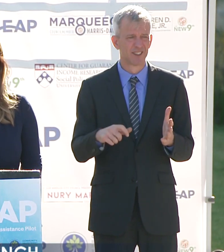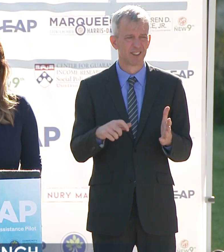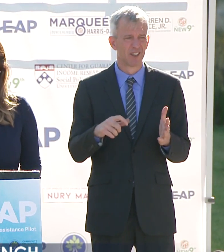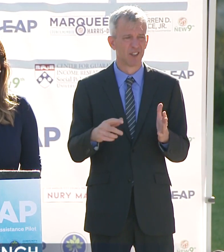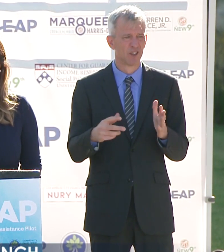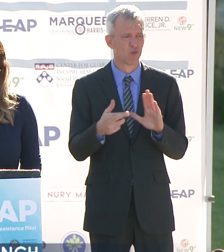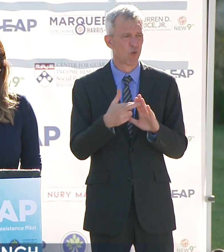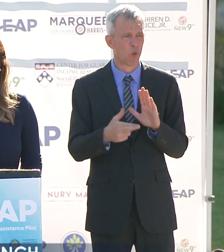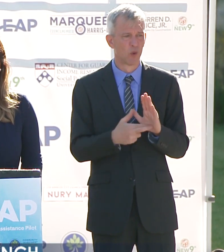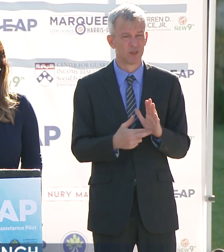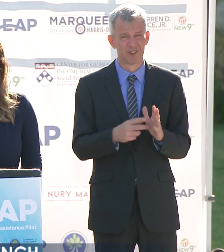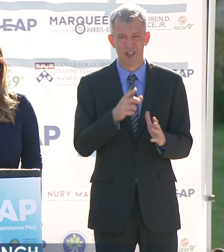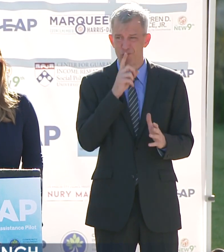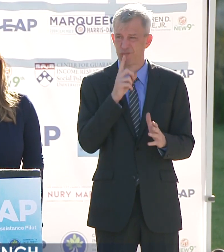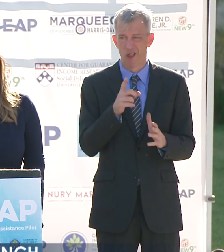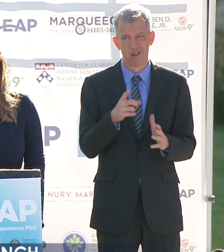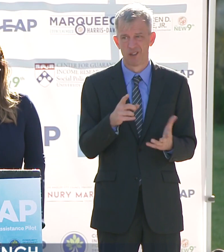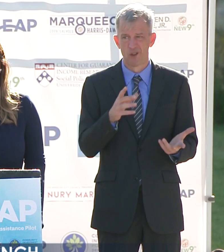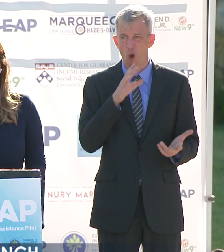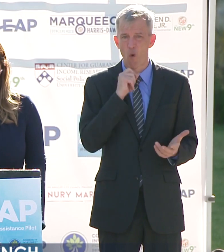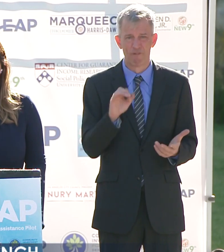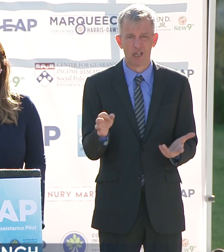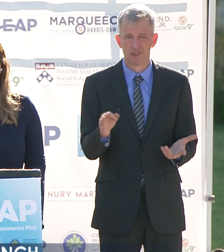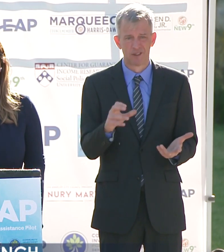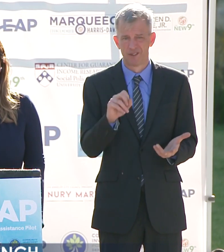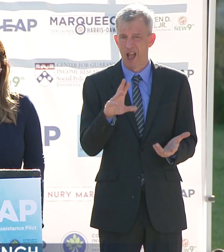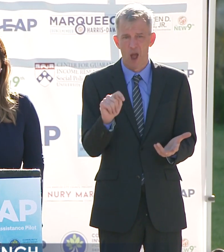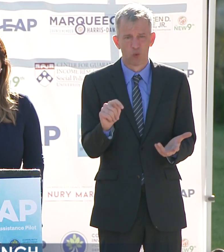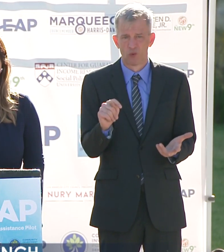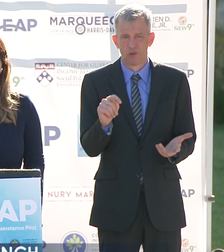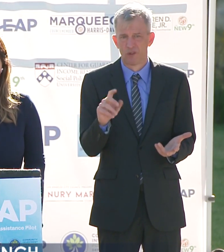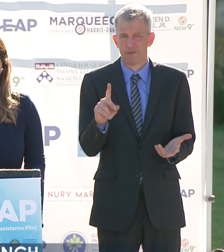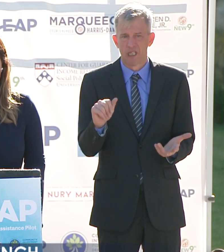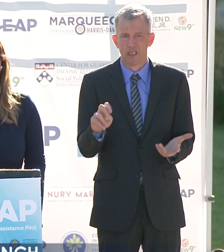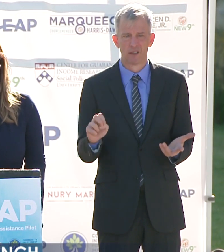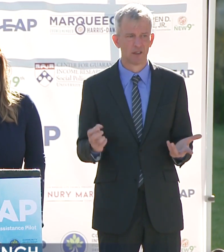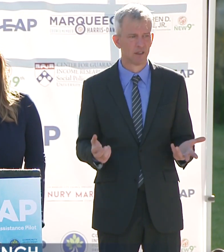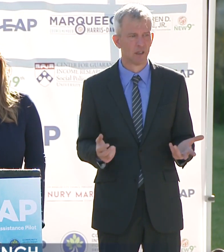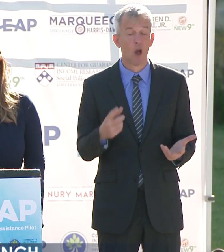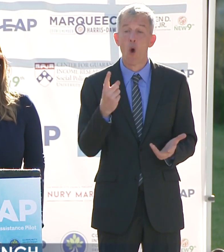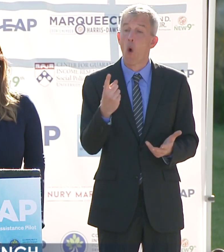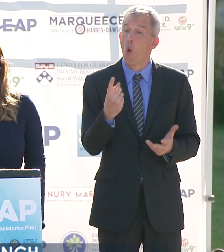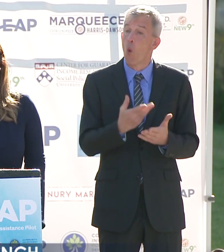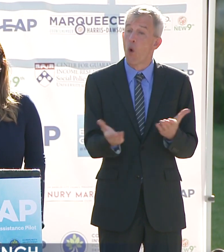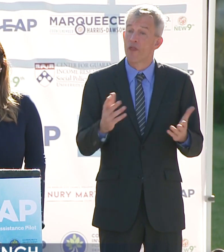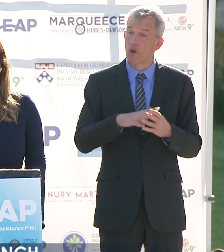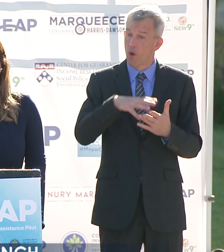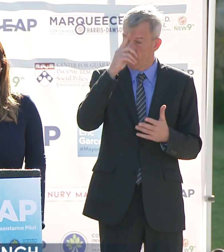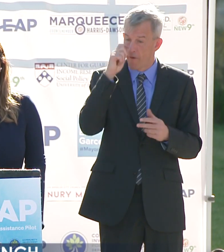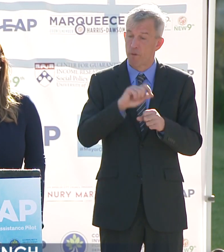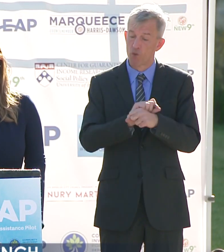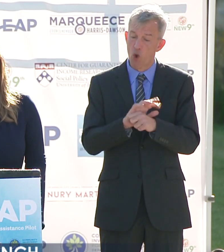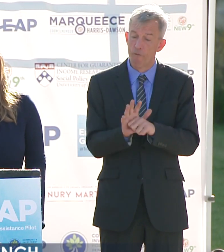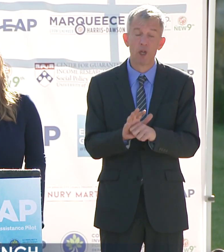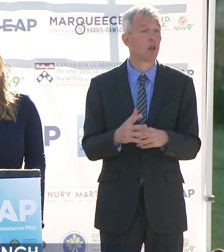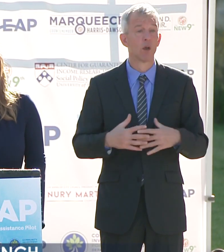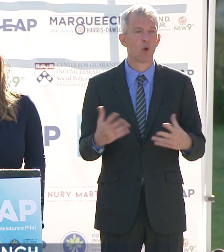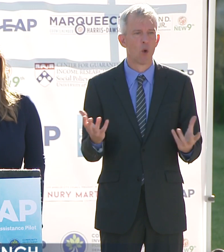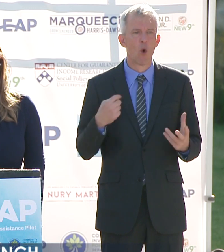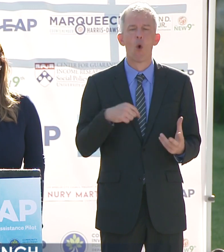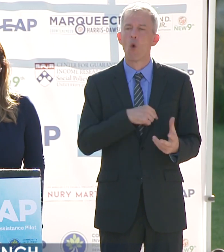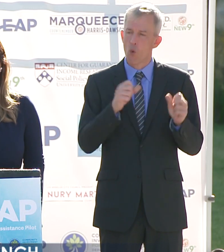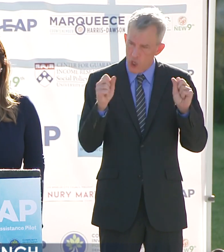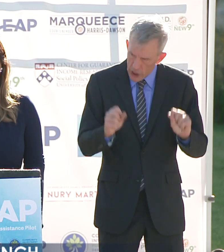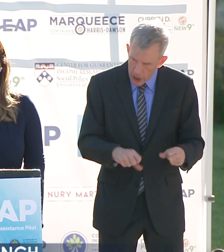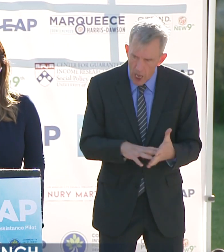are dated. The one thing that we have learned from COVID is that we can be innovative and we can